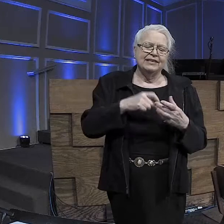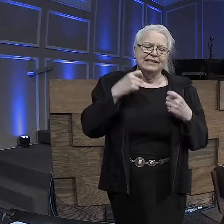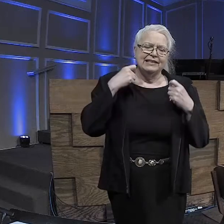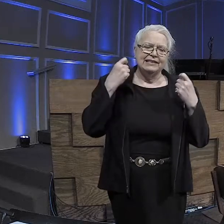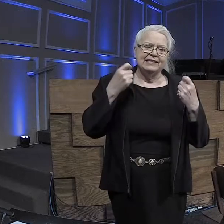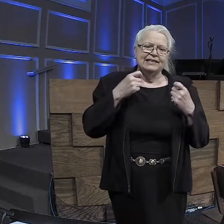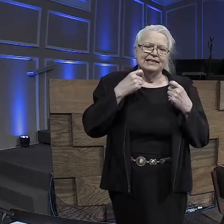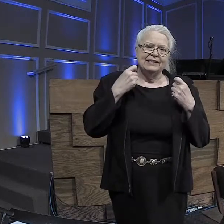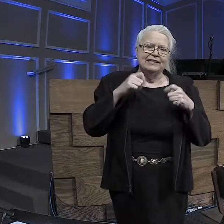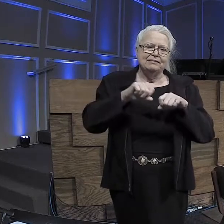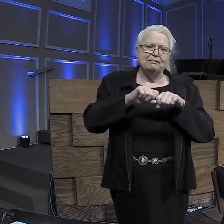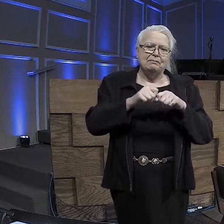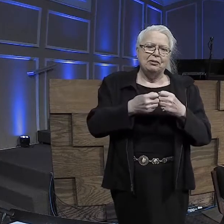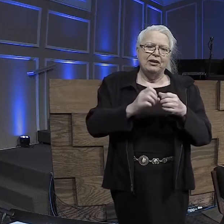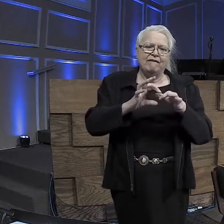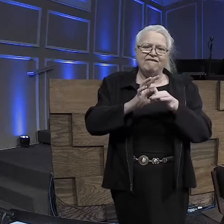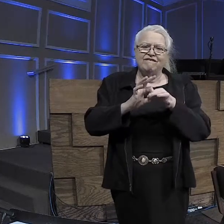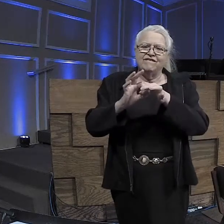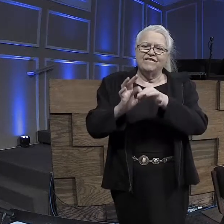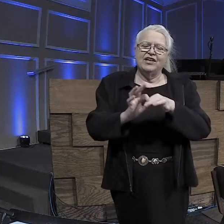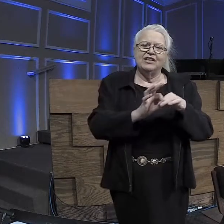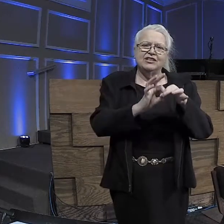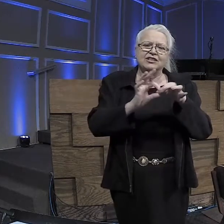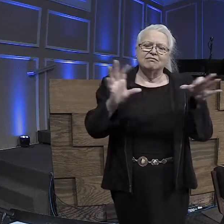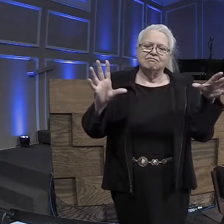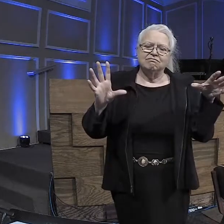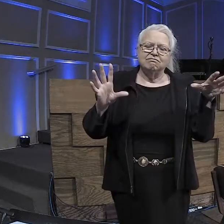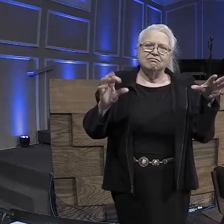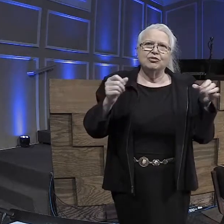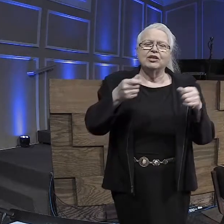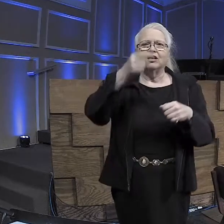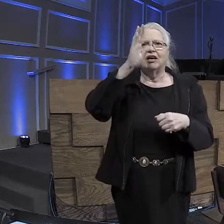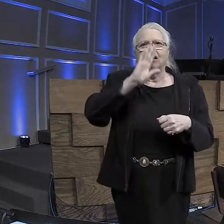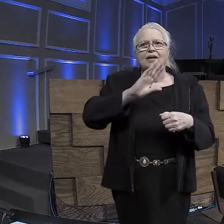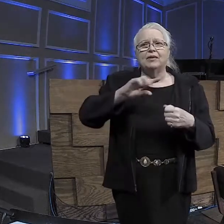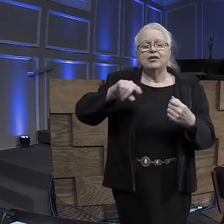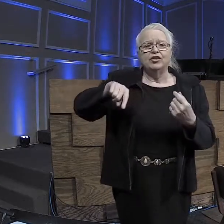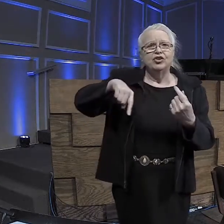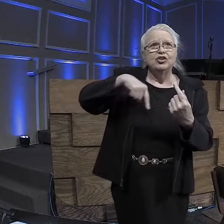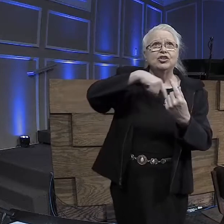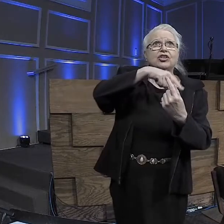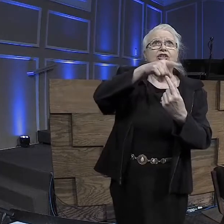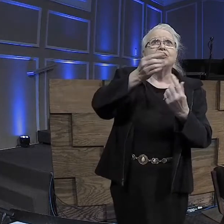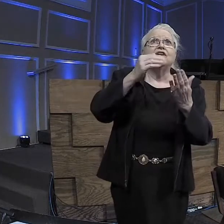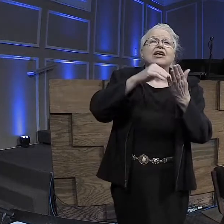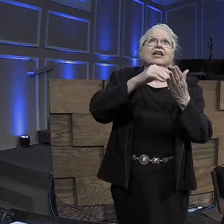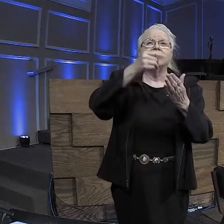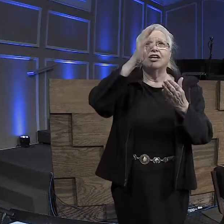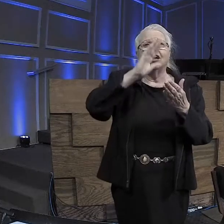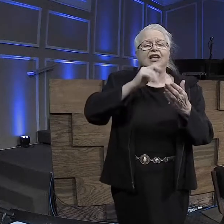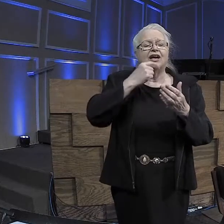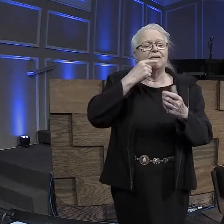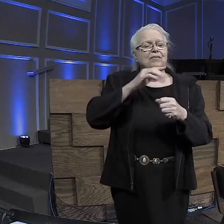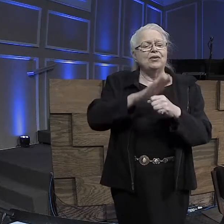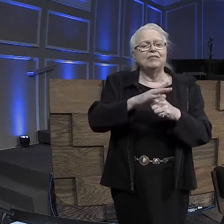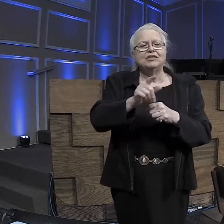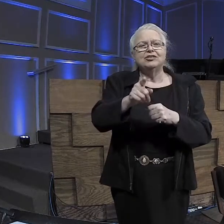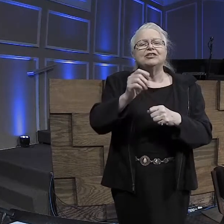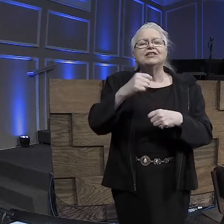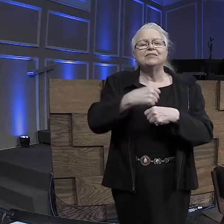that breaks your fellowship with God. But if you'll turn back to God today, I'll promise you he'll restore